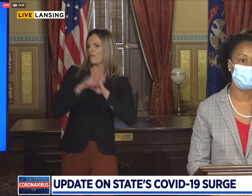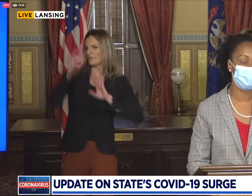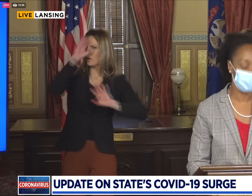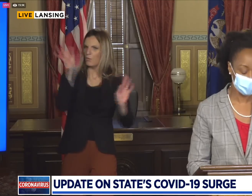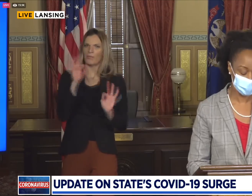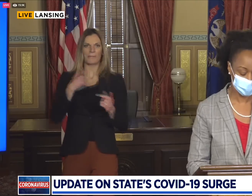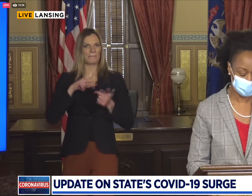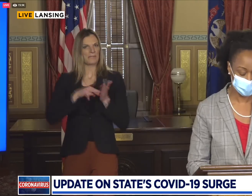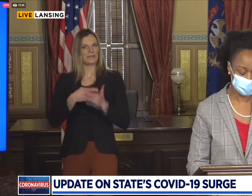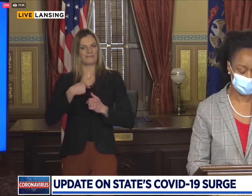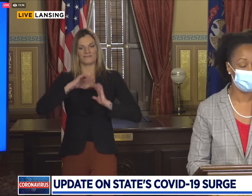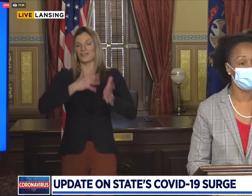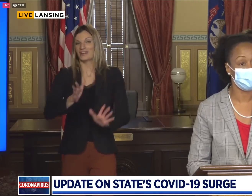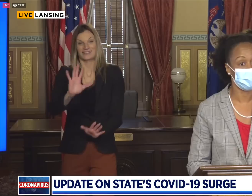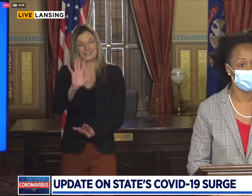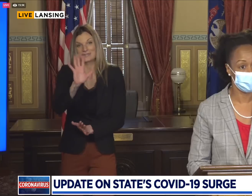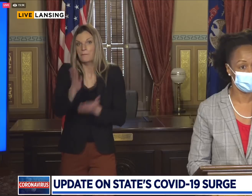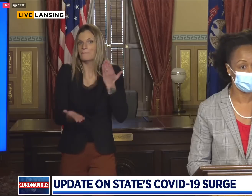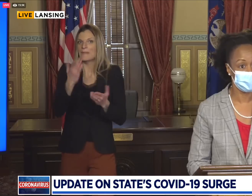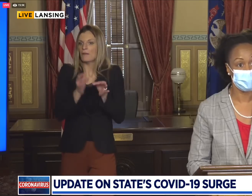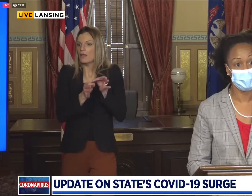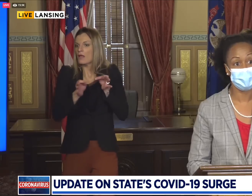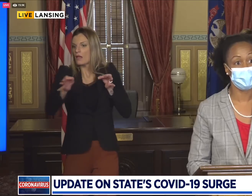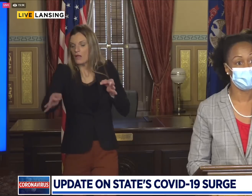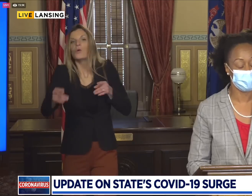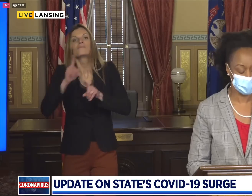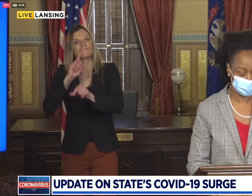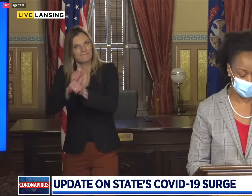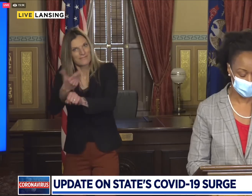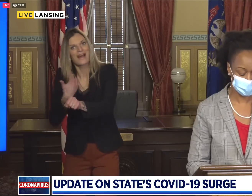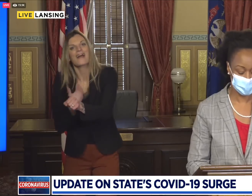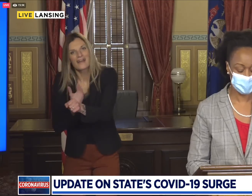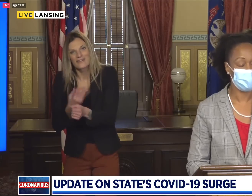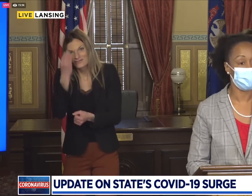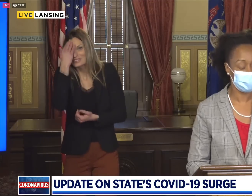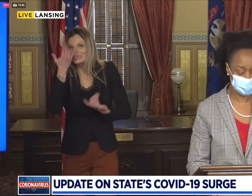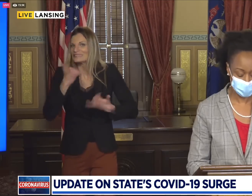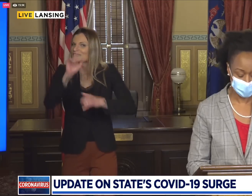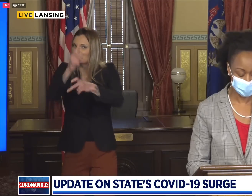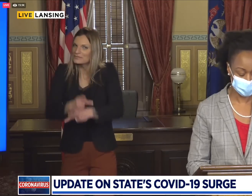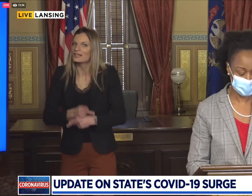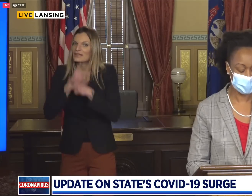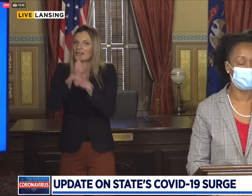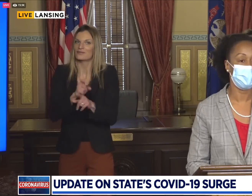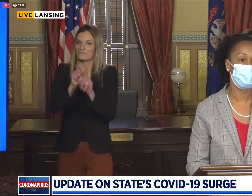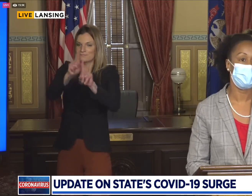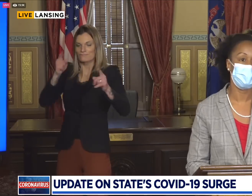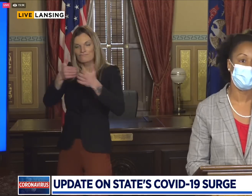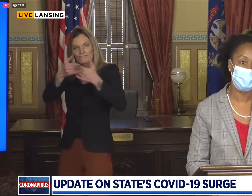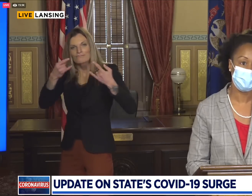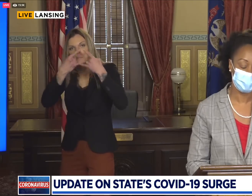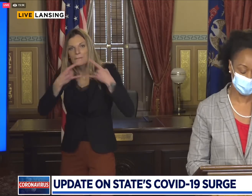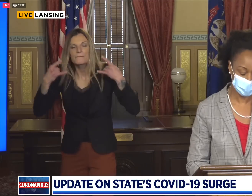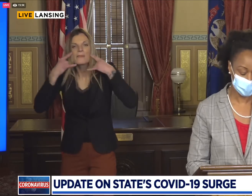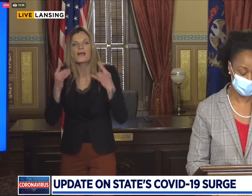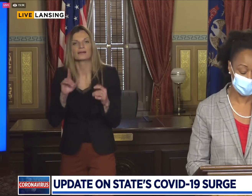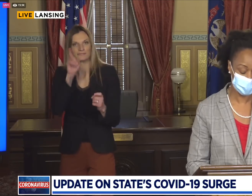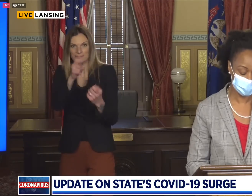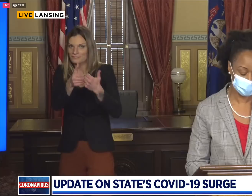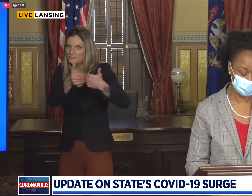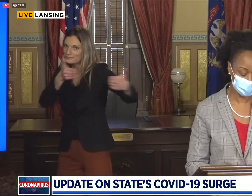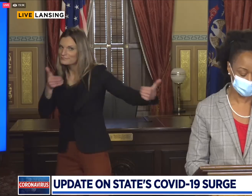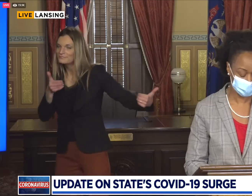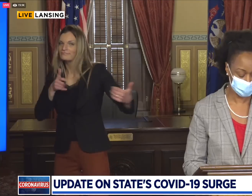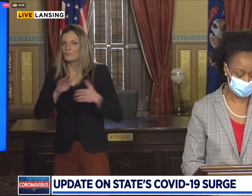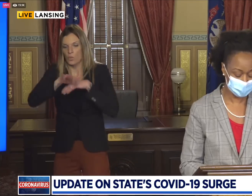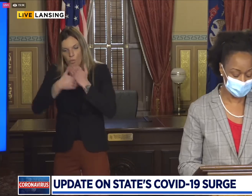Testing does not eliminate the need for prevention and things like wearing masks, washing hands, and maintaining 6 feet of distance